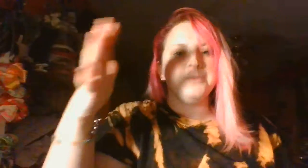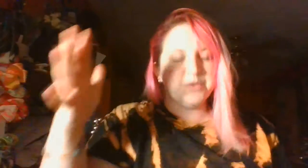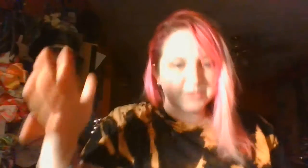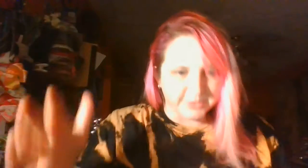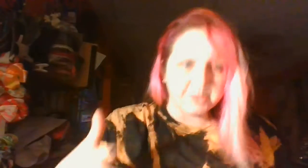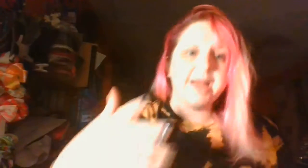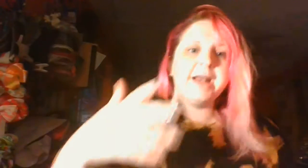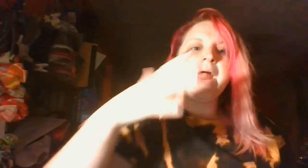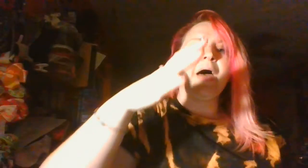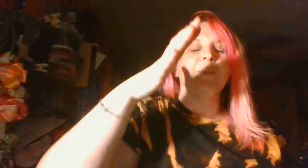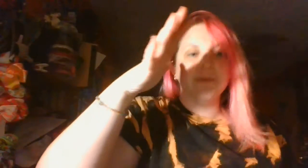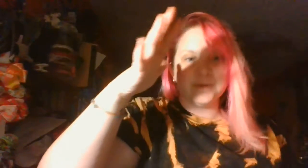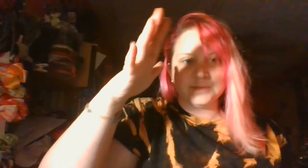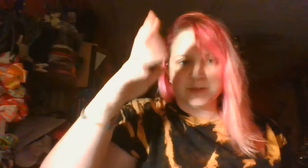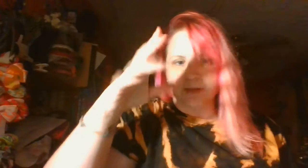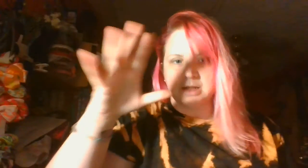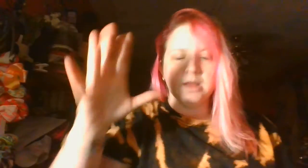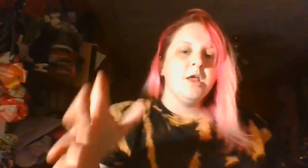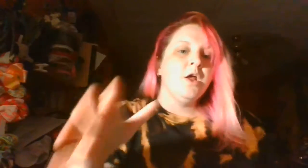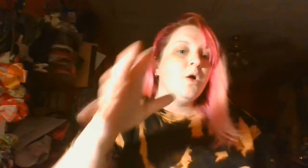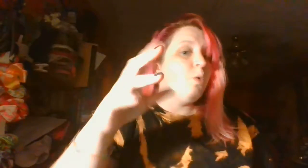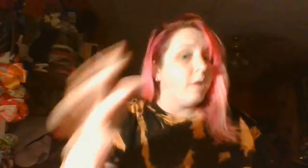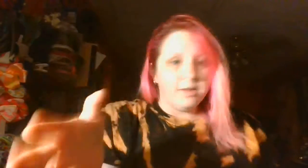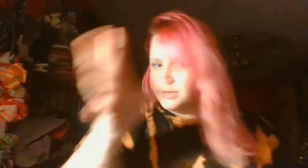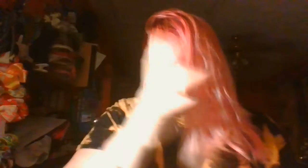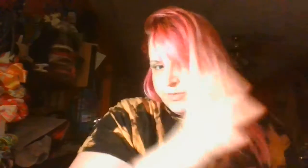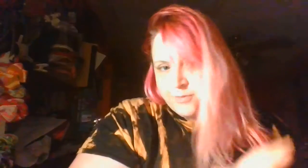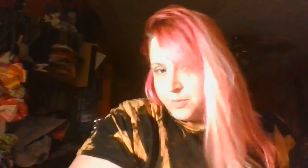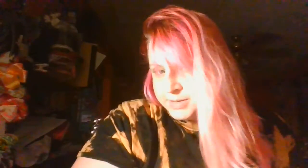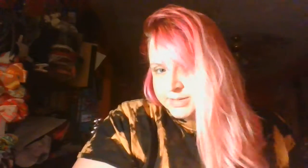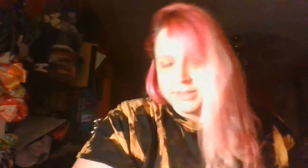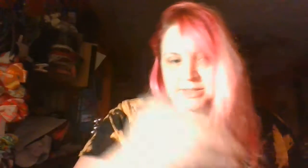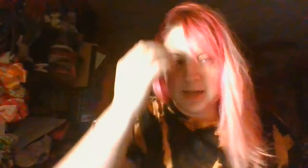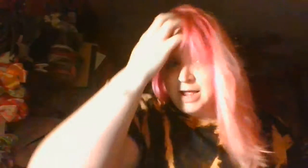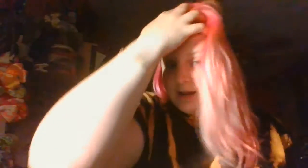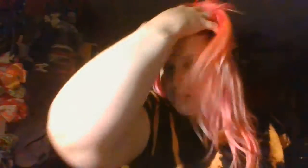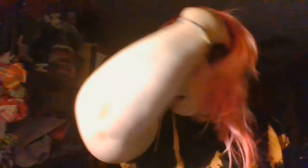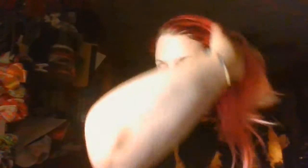move into the later albums and and also performances. They had a lot of